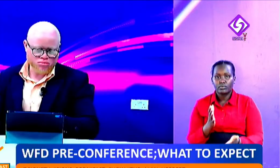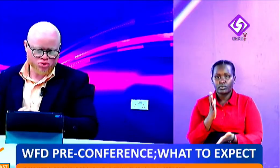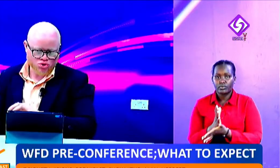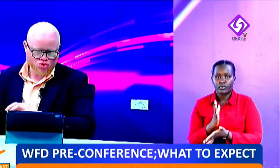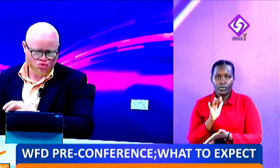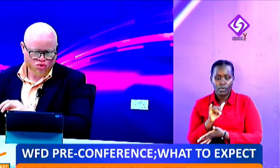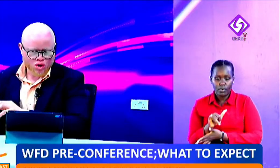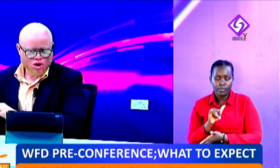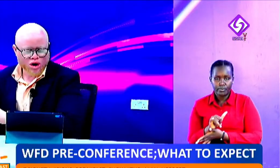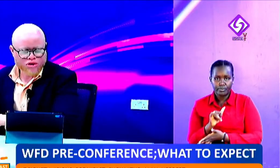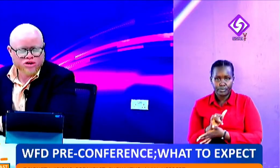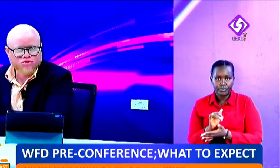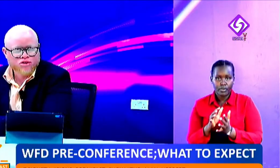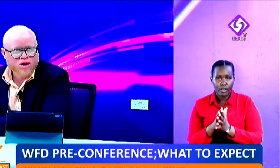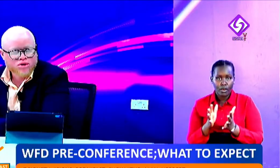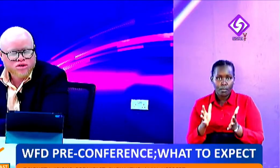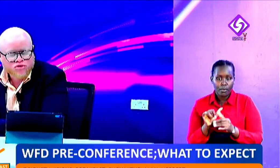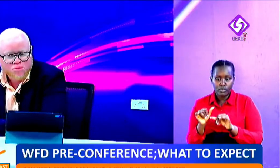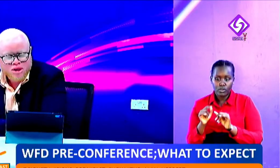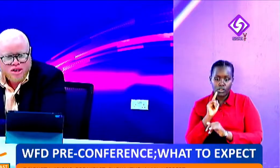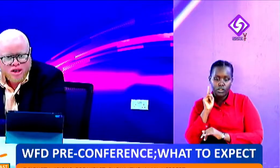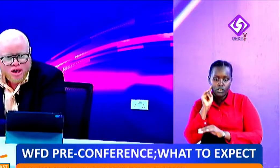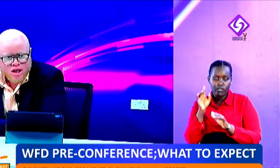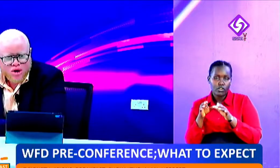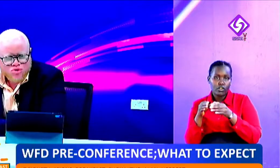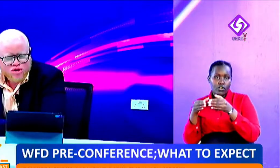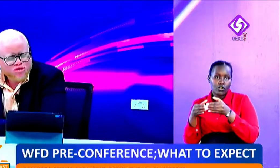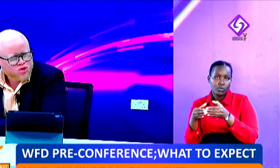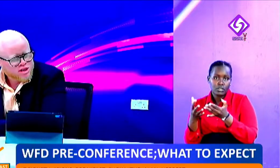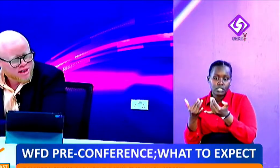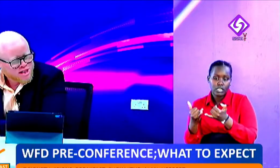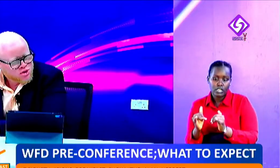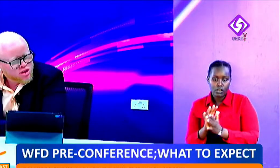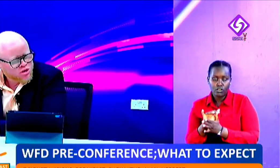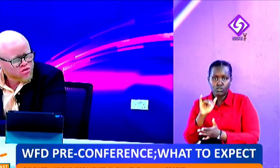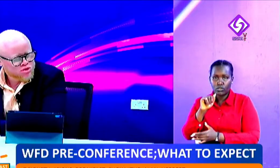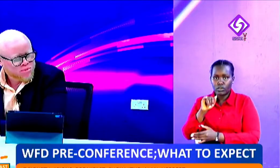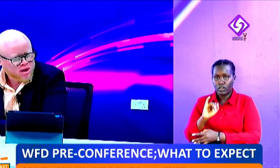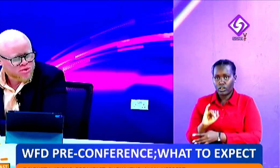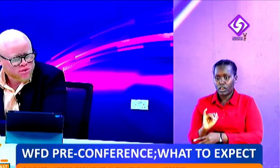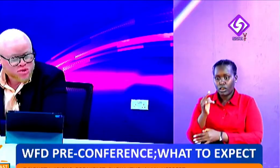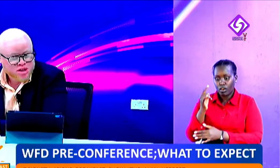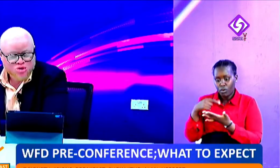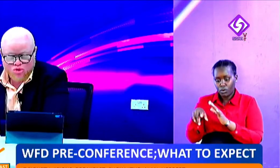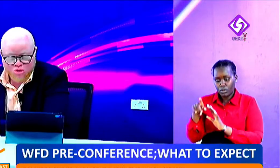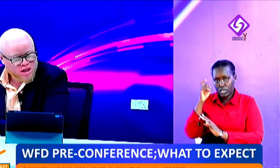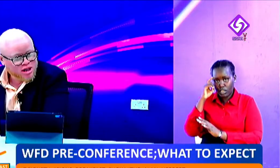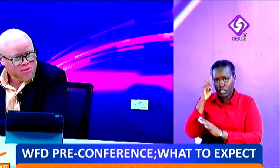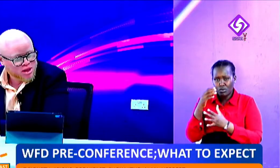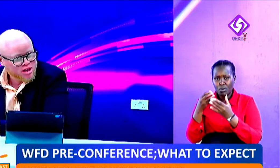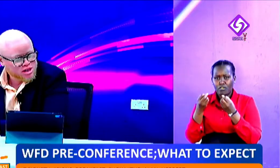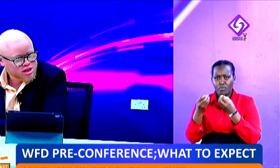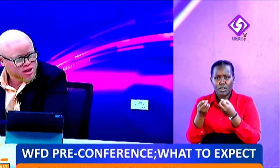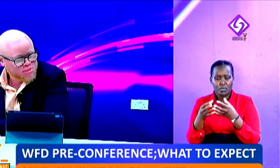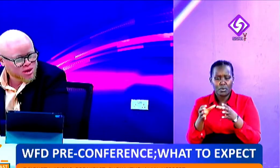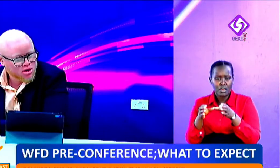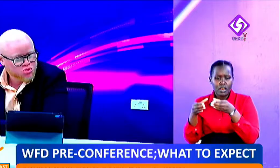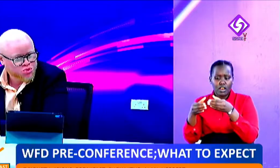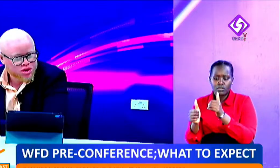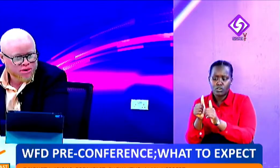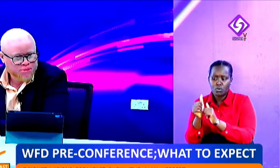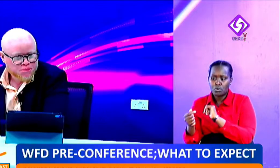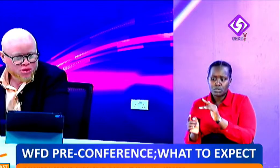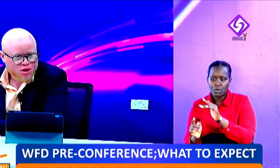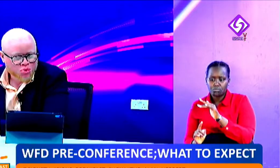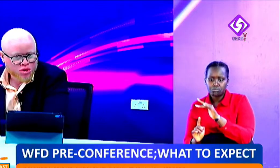major boost to the deaf community. Now to artificial intelligence. What are your thoughts about, because there are so many companies that are coming out